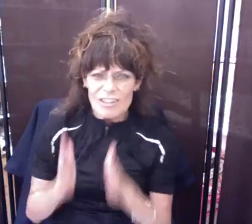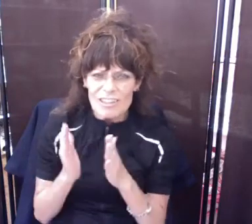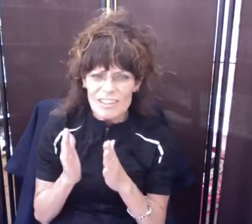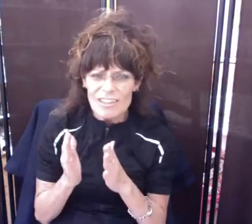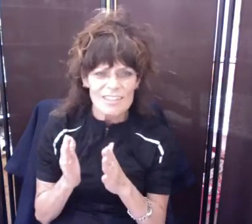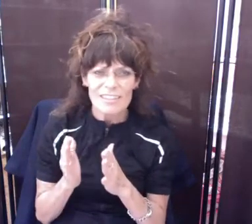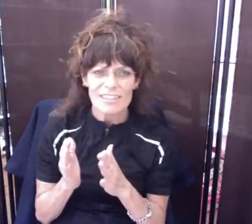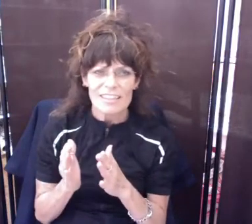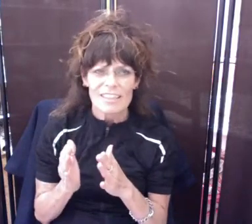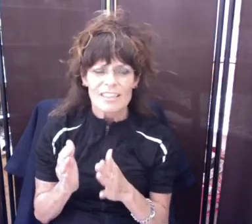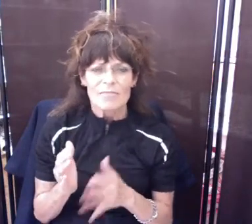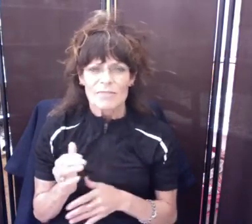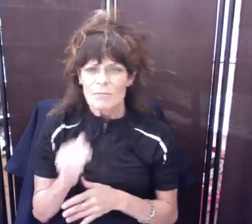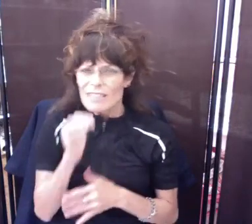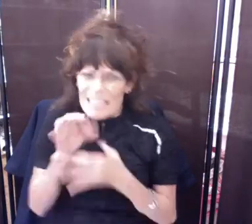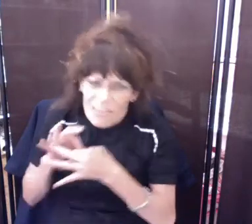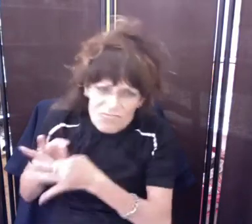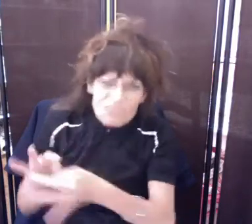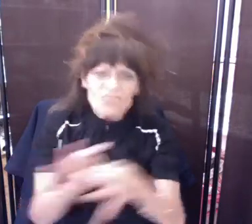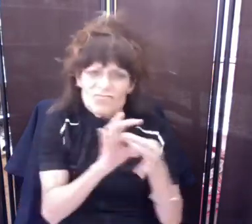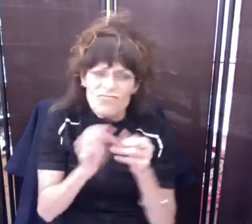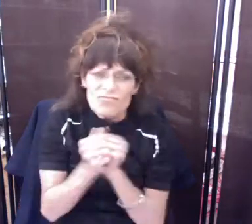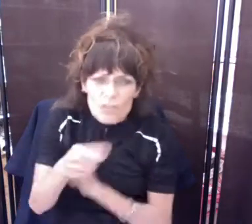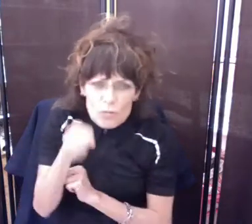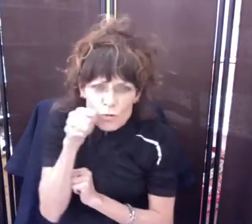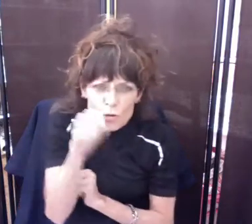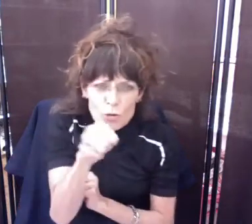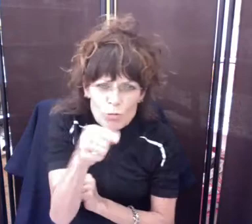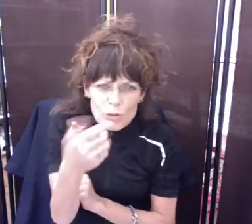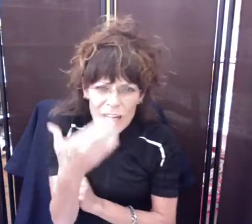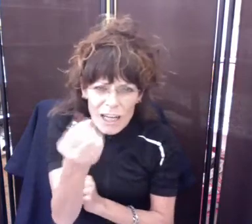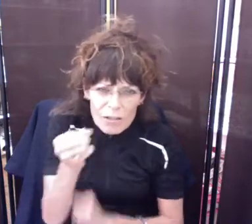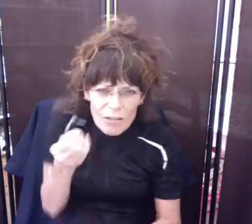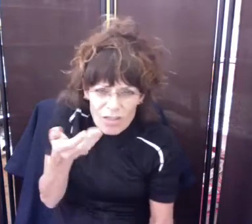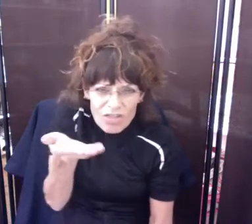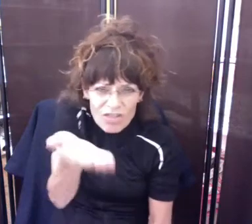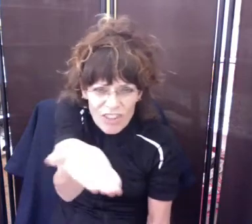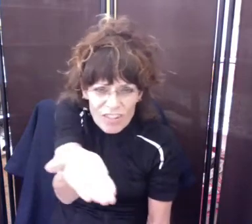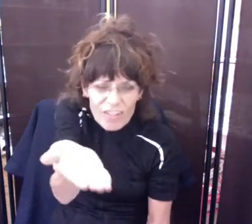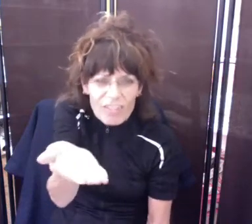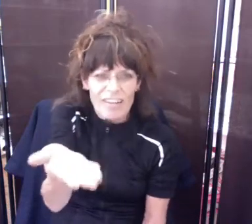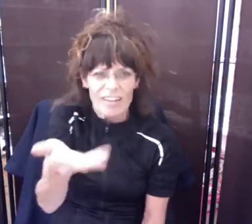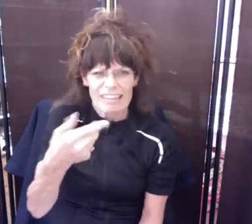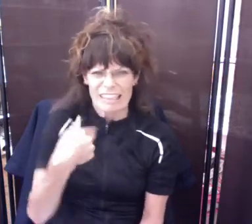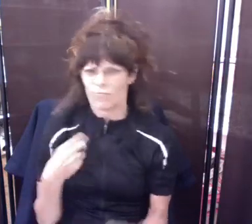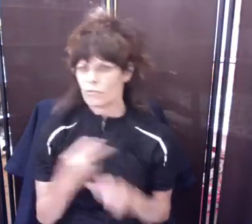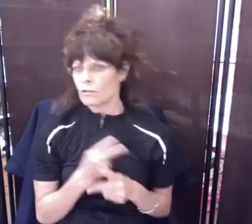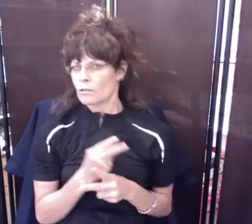in unity with you. You were out there, and I had to figure out how to deal with